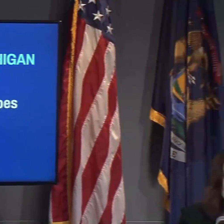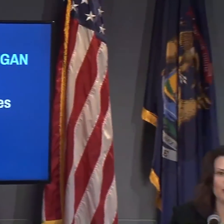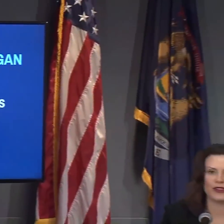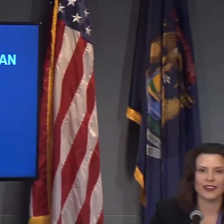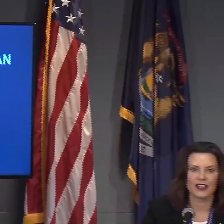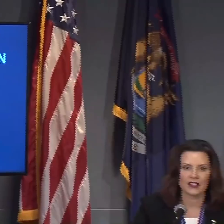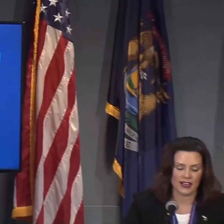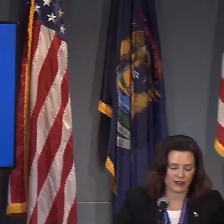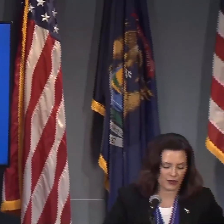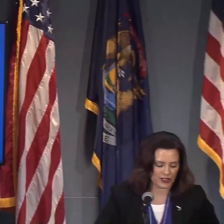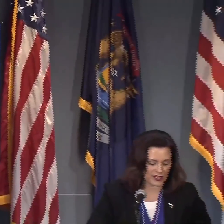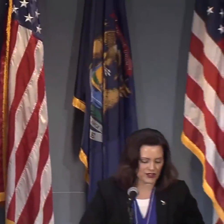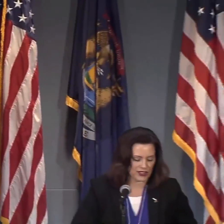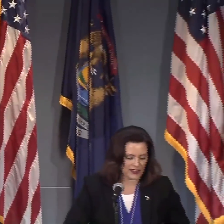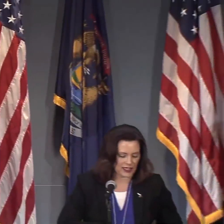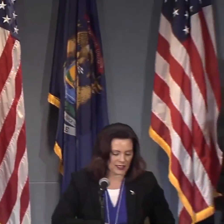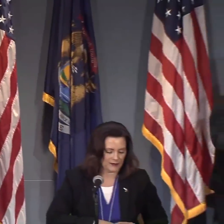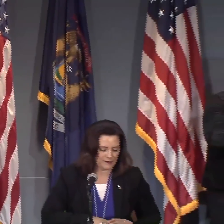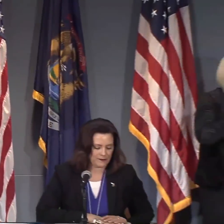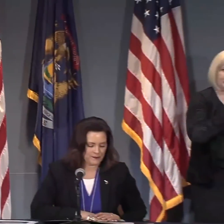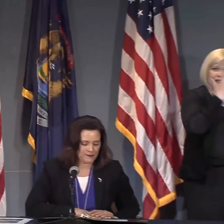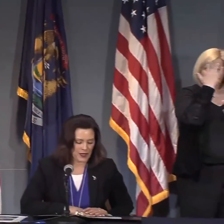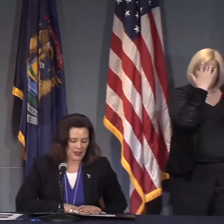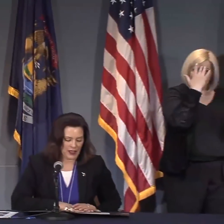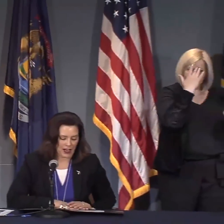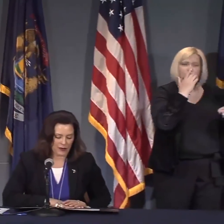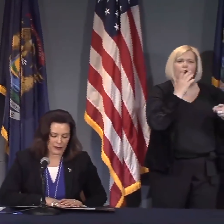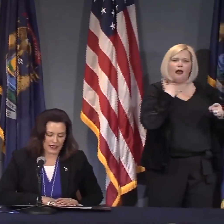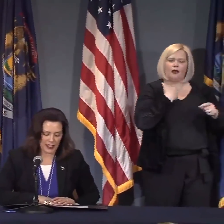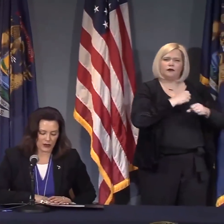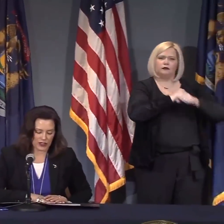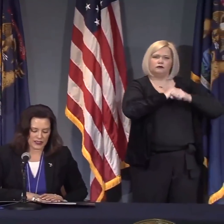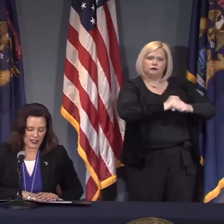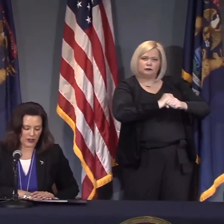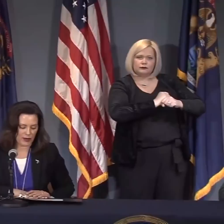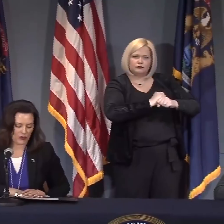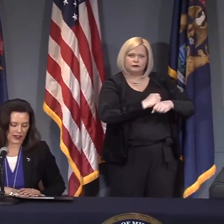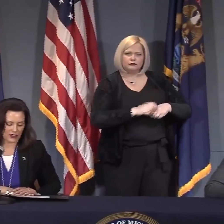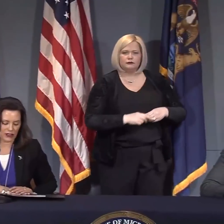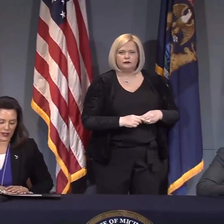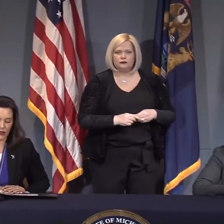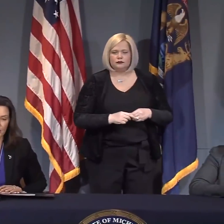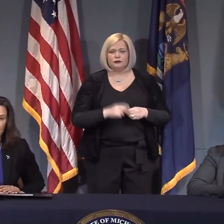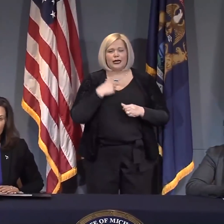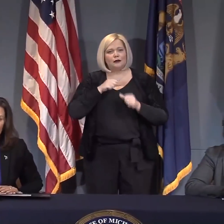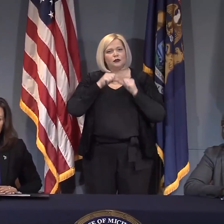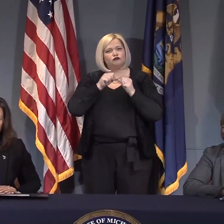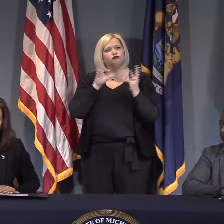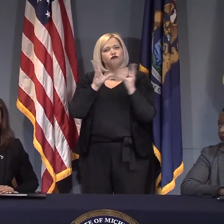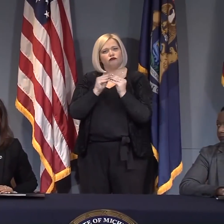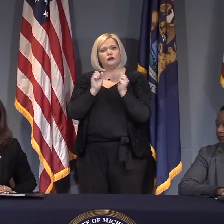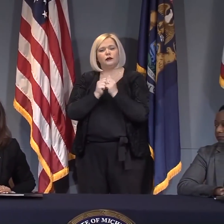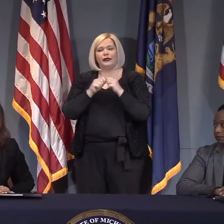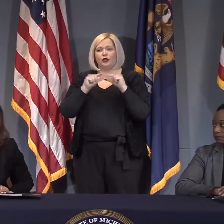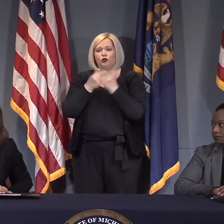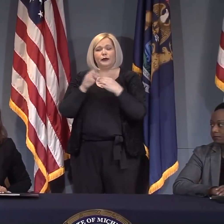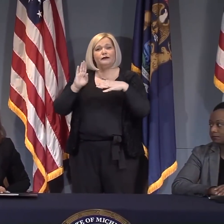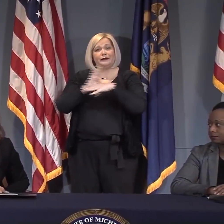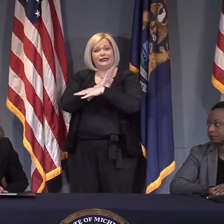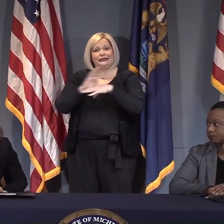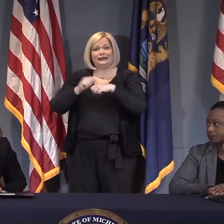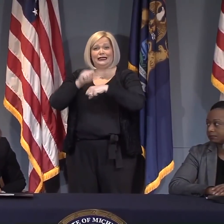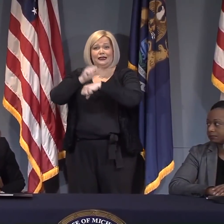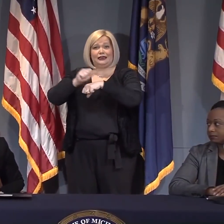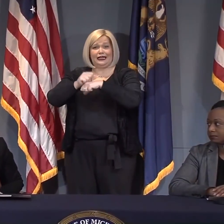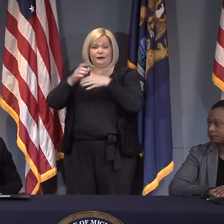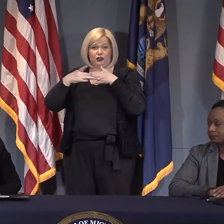exposed to people can have the protection that they need. I've been meeting and will continue to meet regularly with a group of business and labor